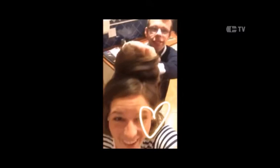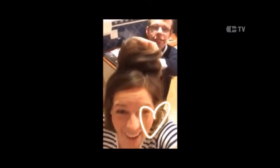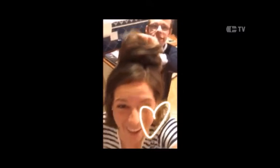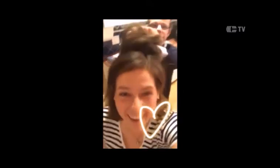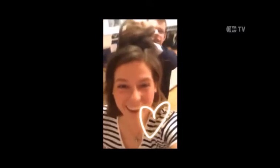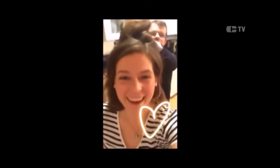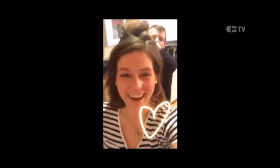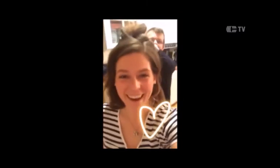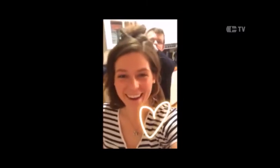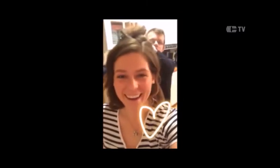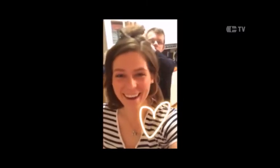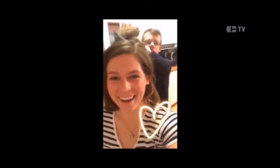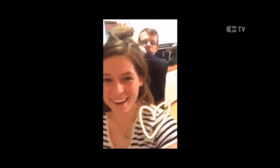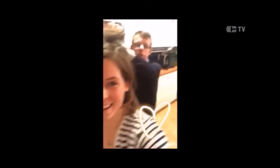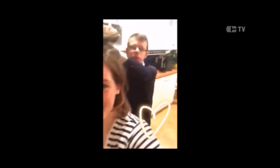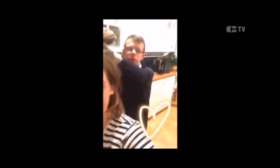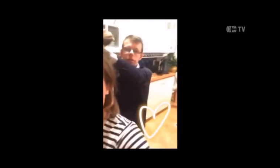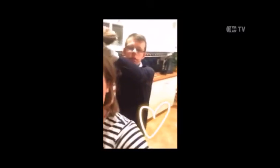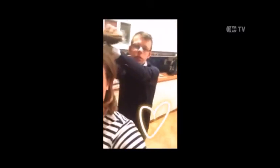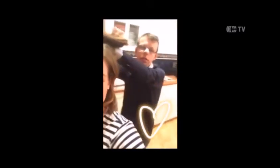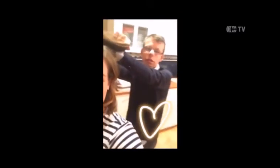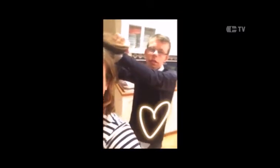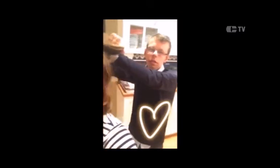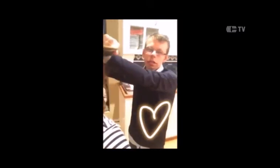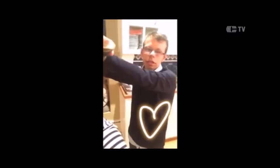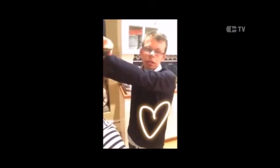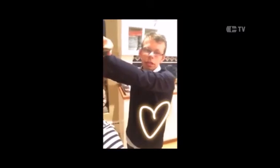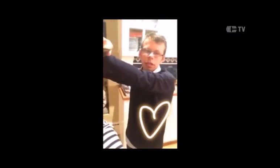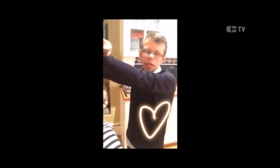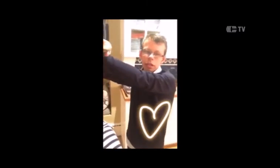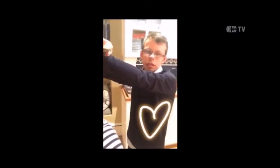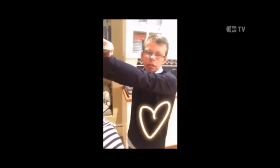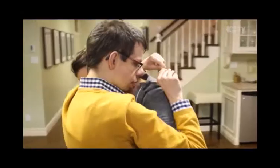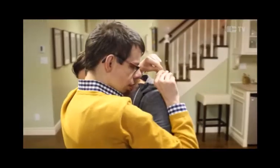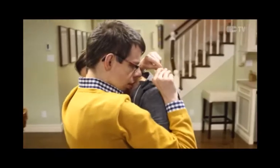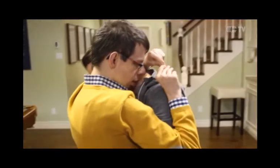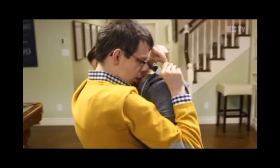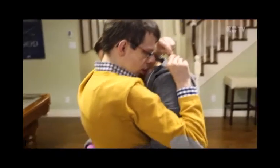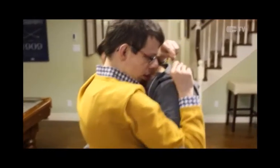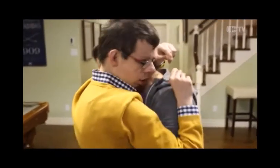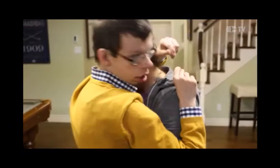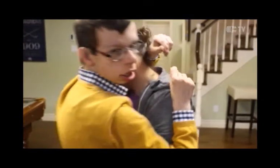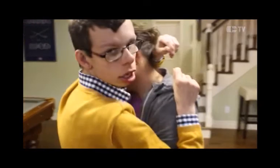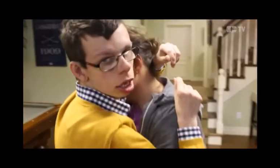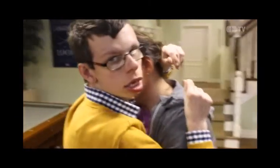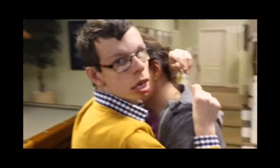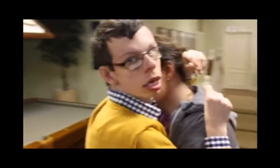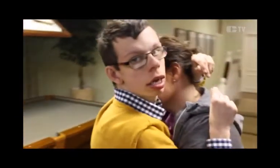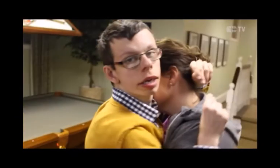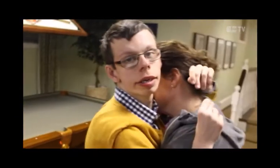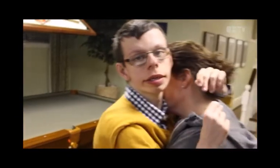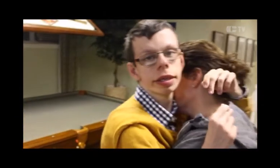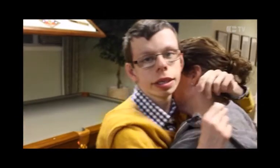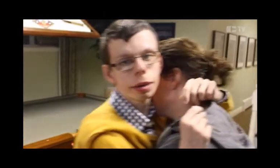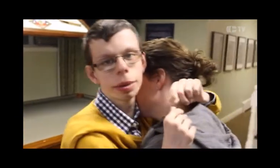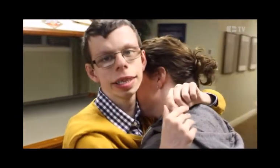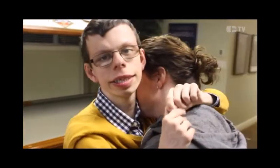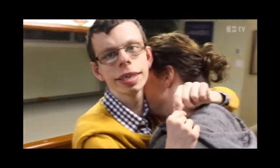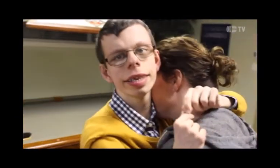You make me happy when skies are gray. Tu dis-tu merci? Eh ben, dis. You